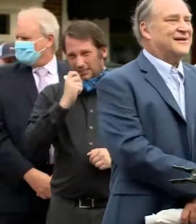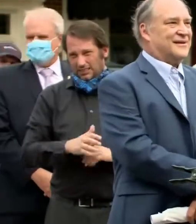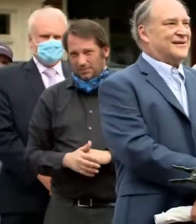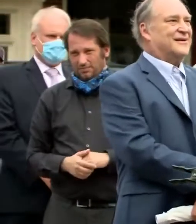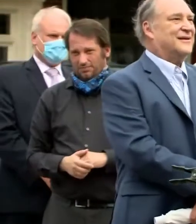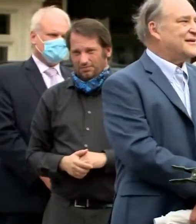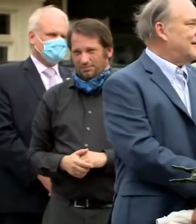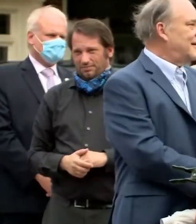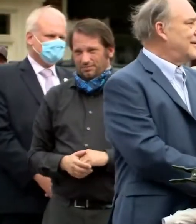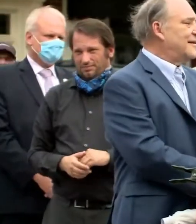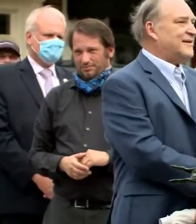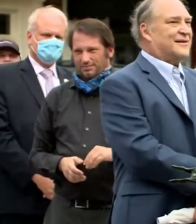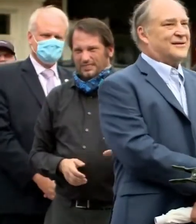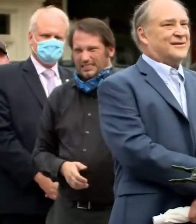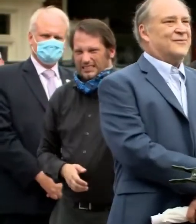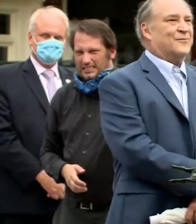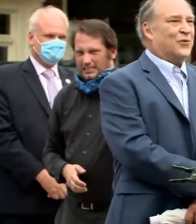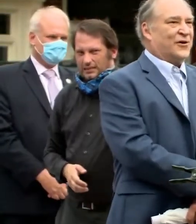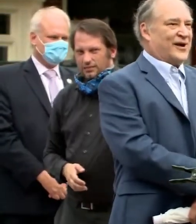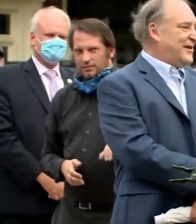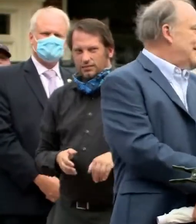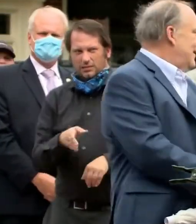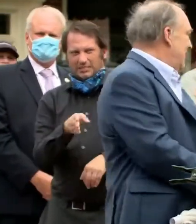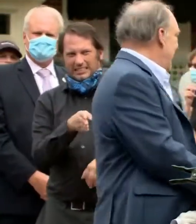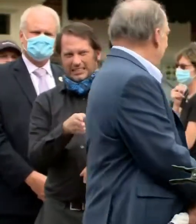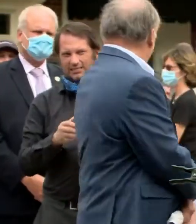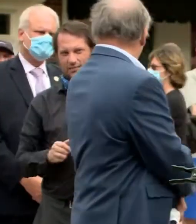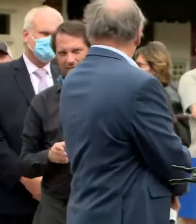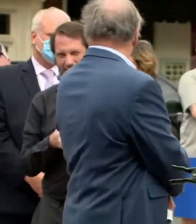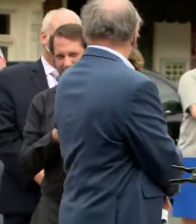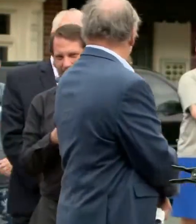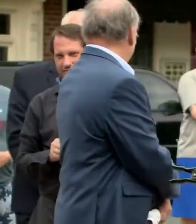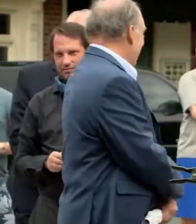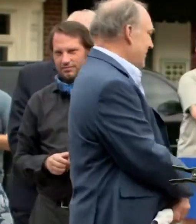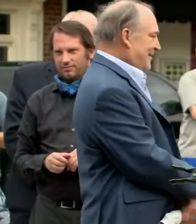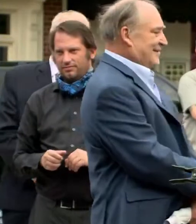That's right. That's right. That's right. That's right. That's right. That's right.